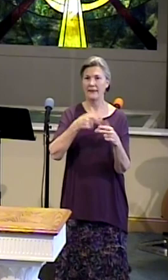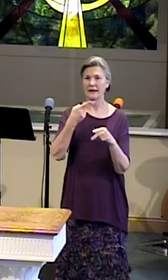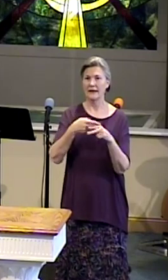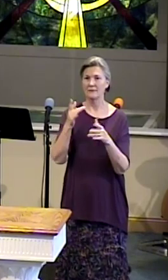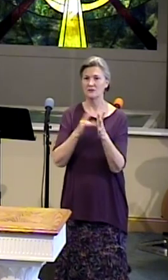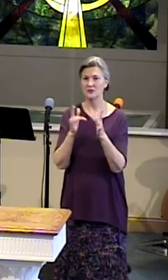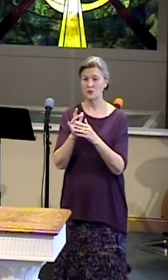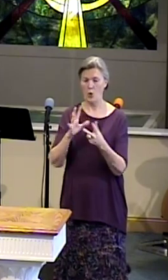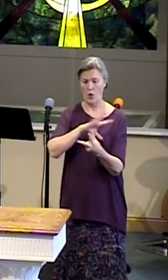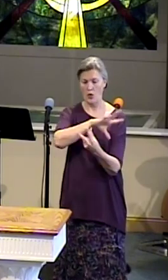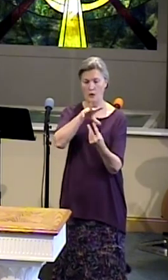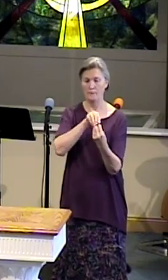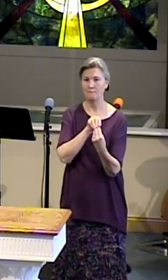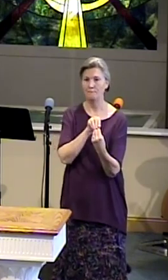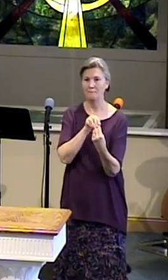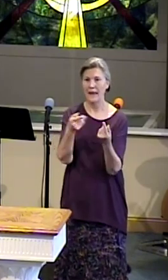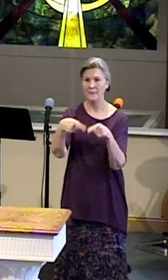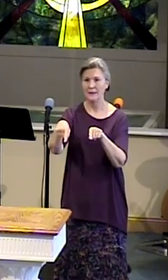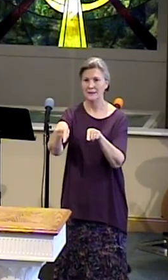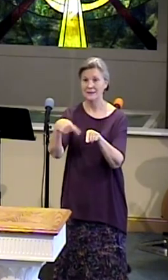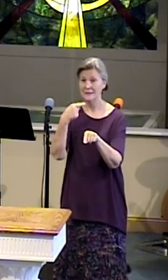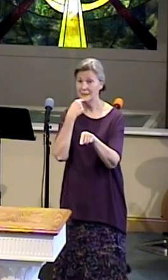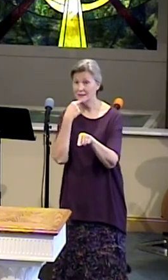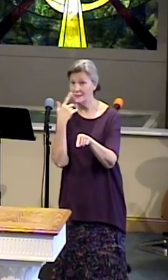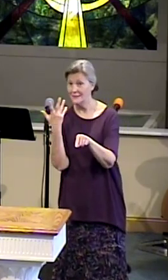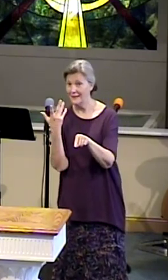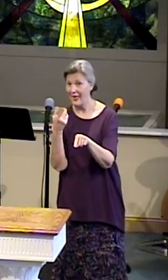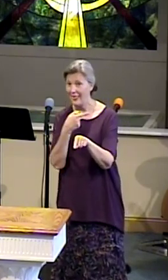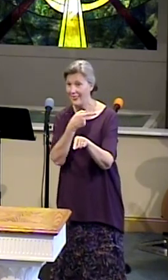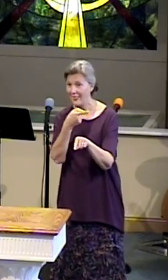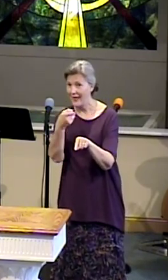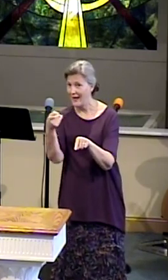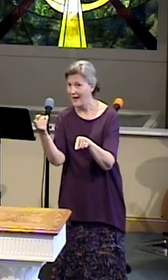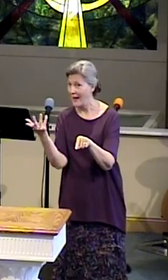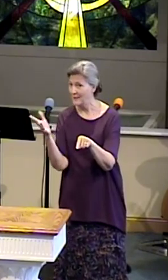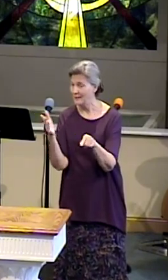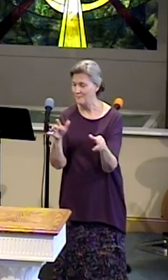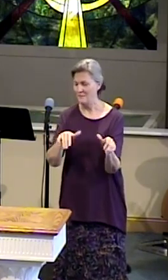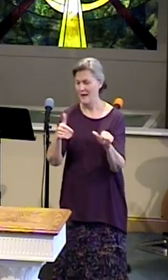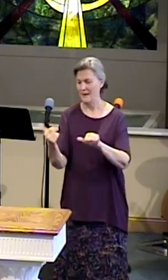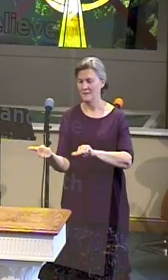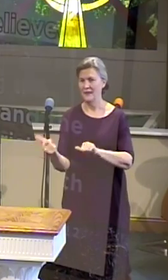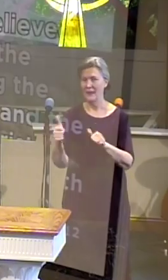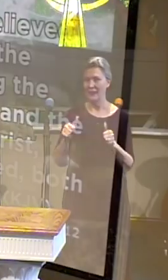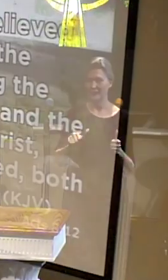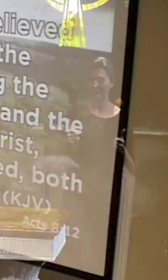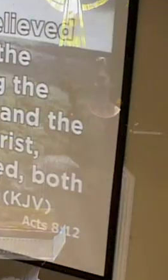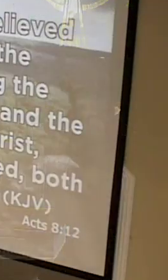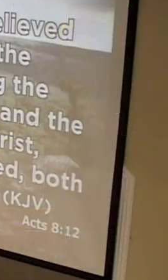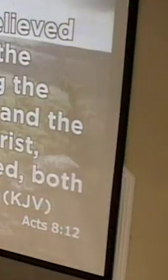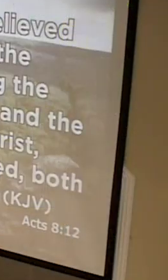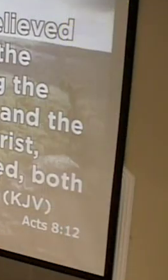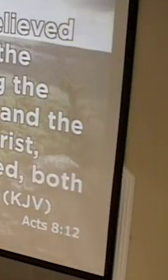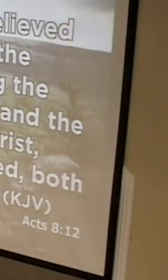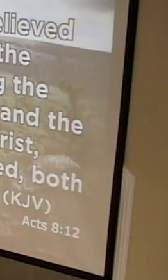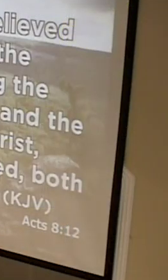When all that happened, it says they were baptized, both men and women.